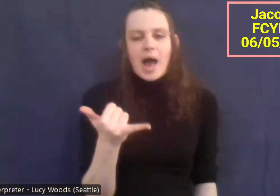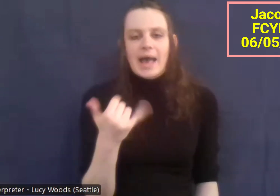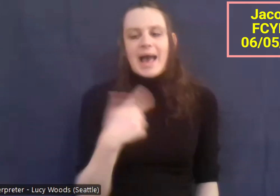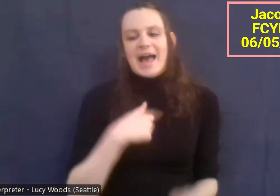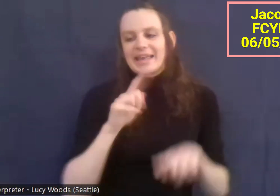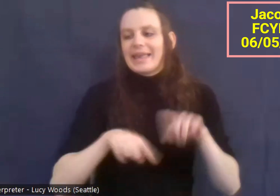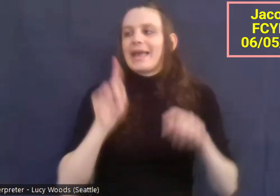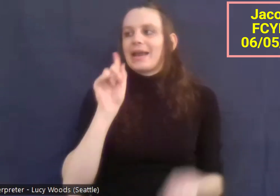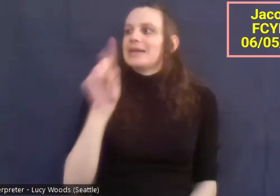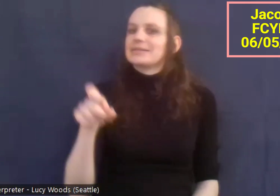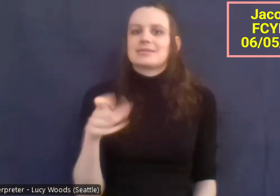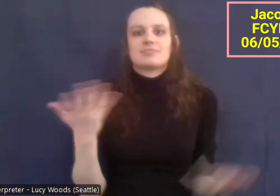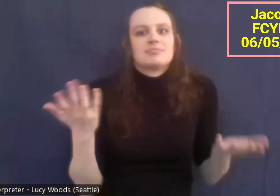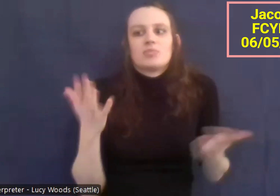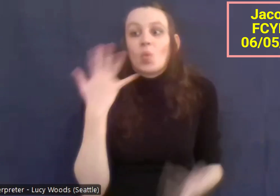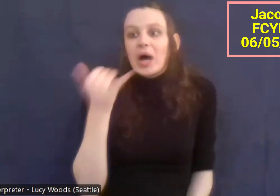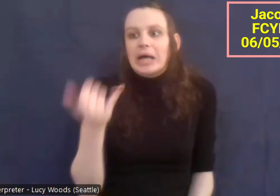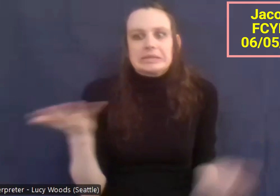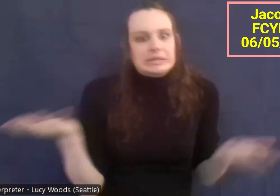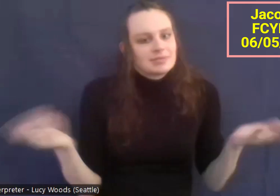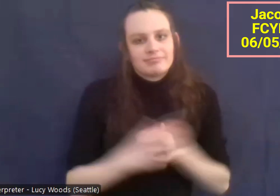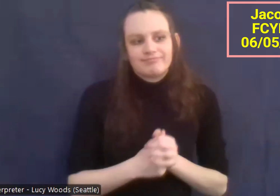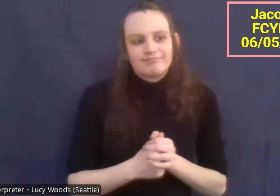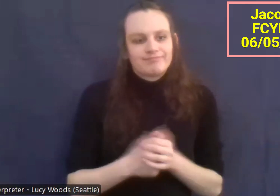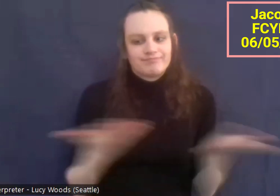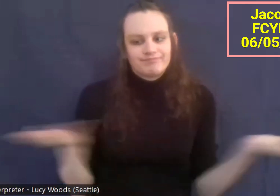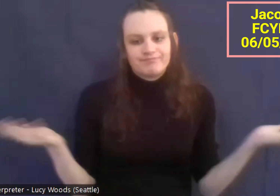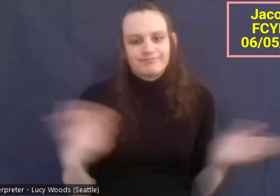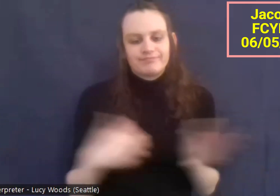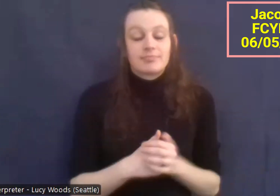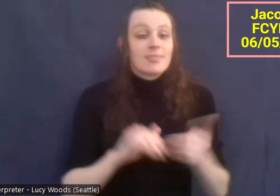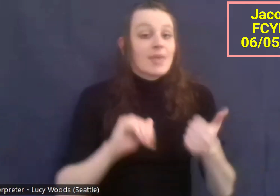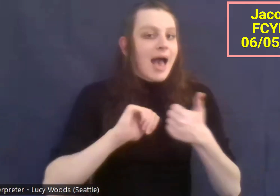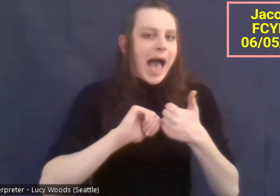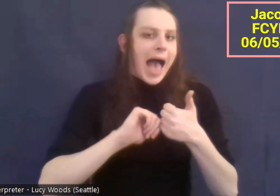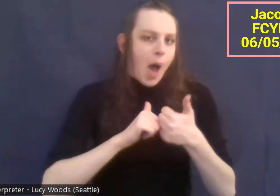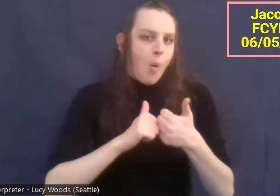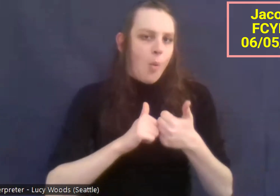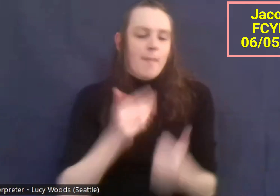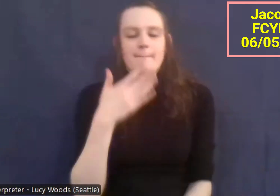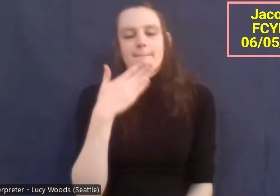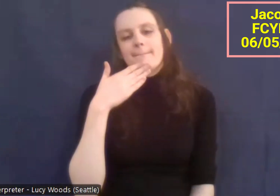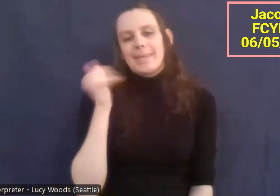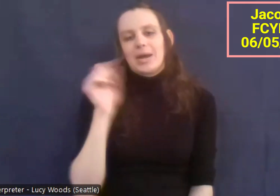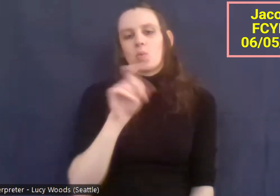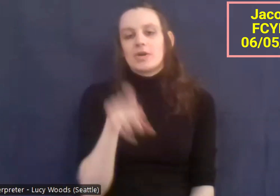ask. How is a more appropriate question. How am I still here?